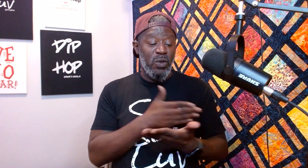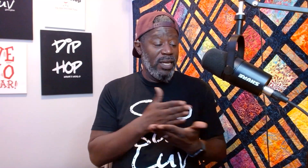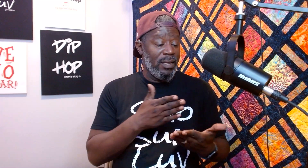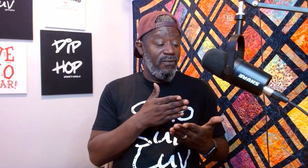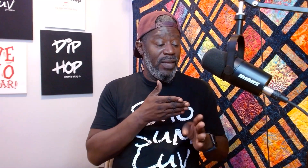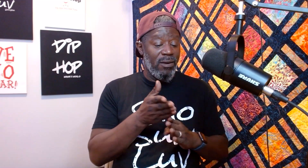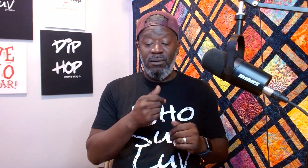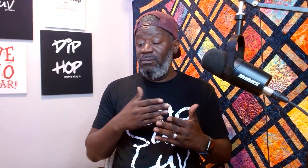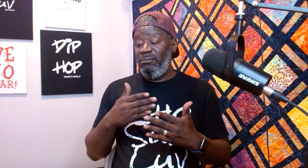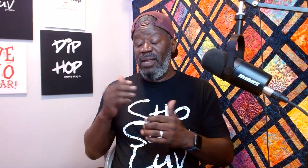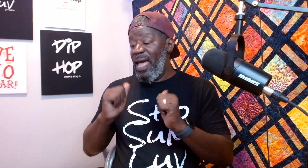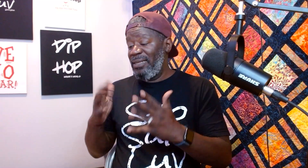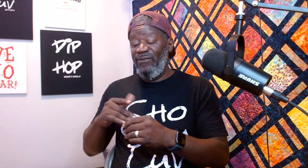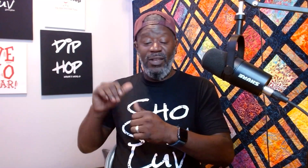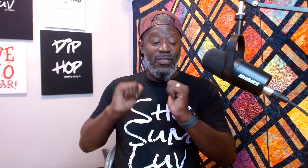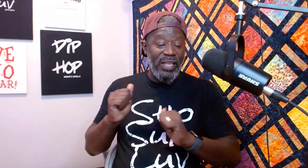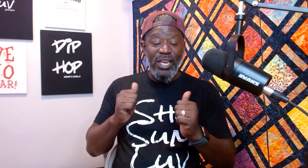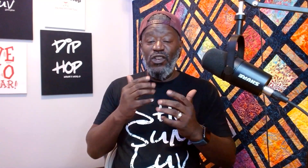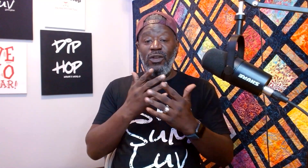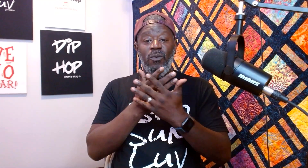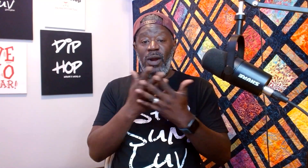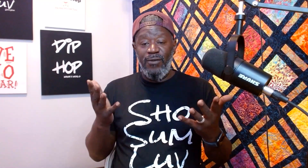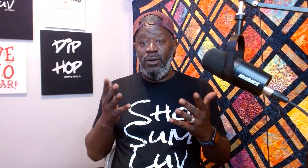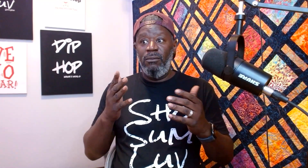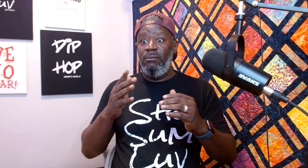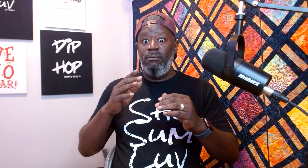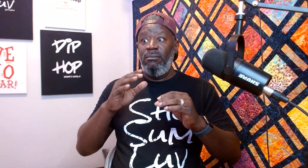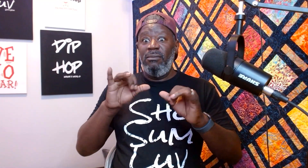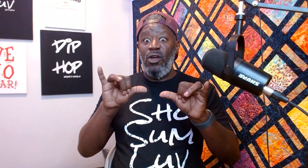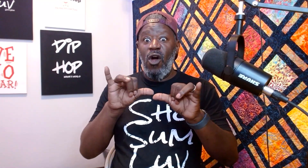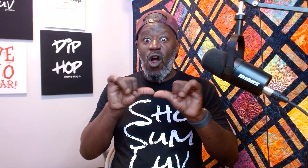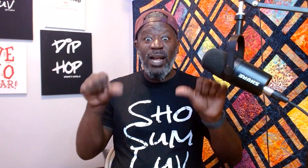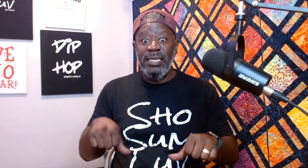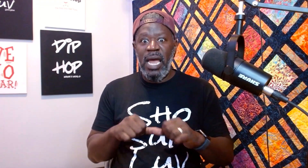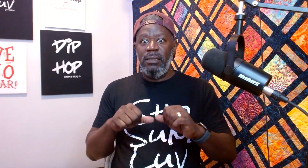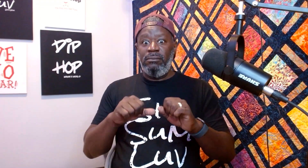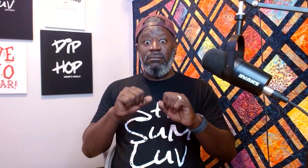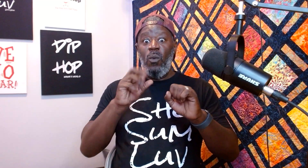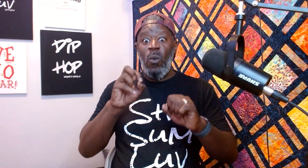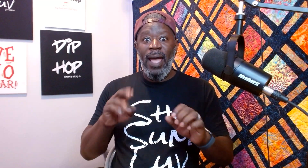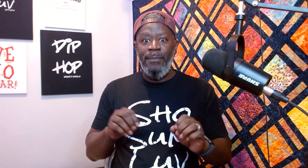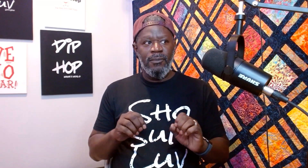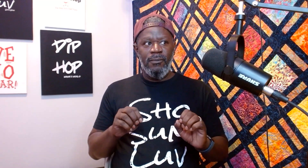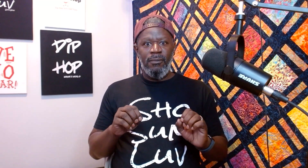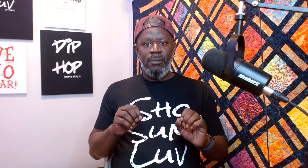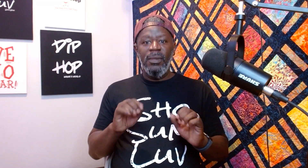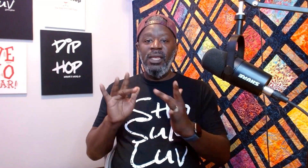in the music field, acting field, theater, whatever, architect,